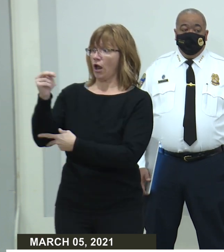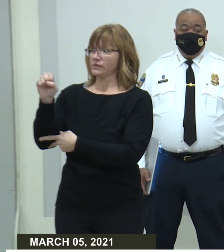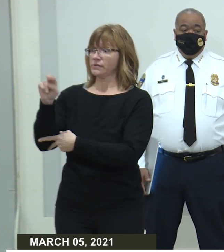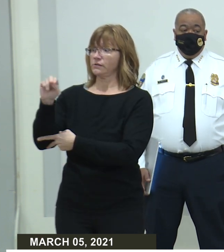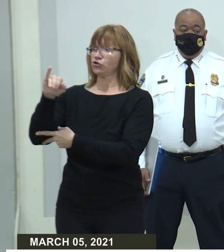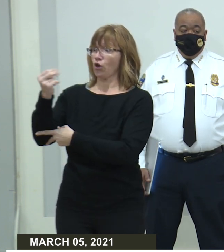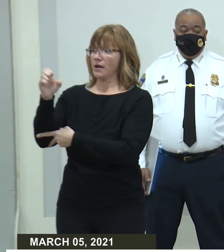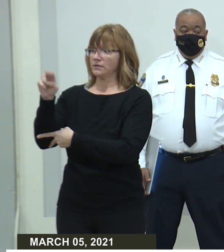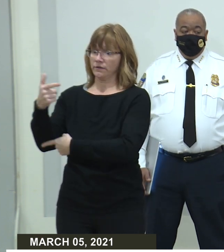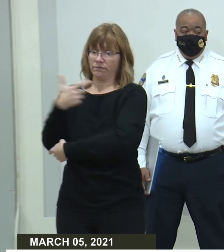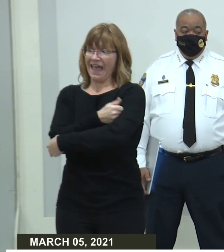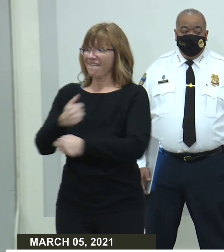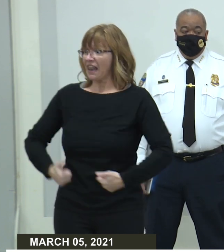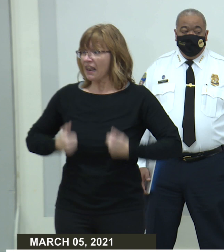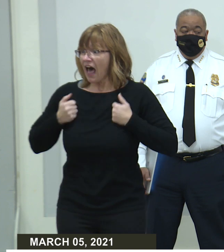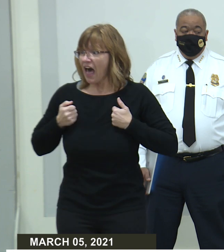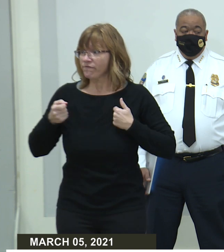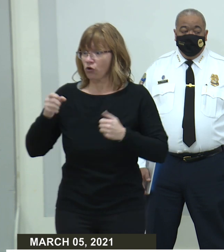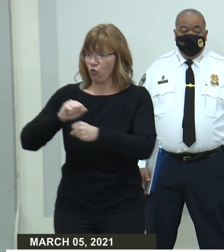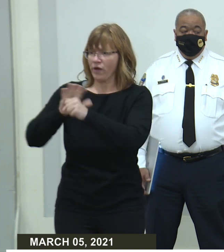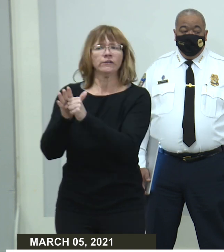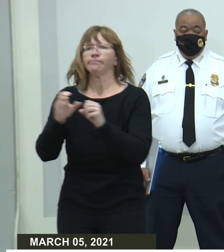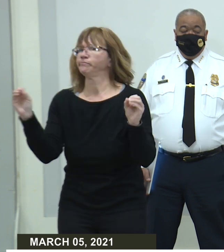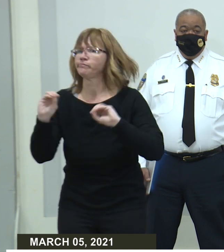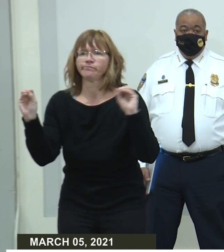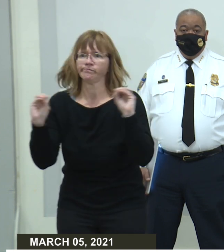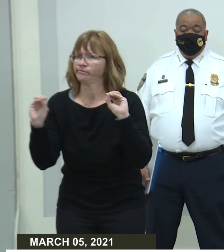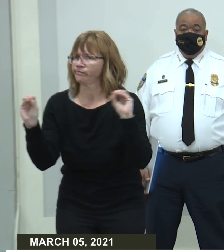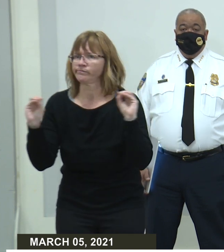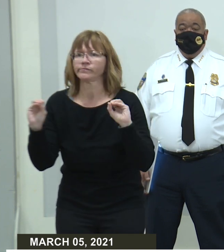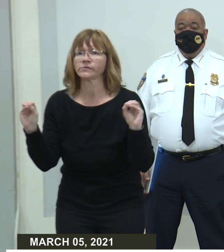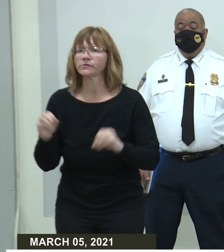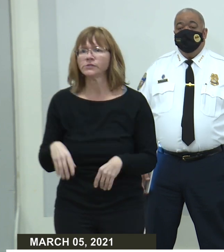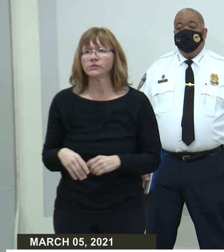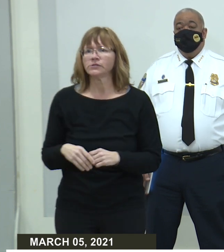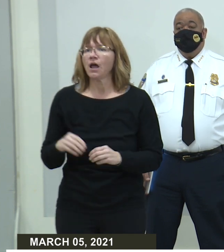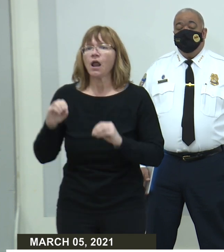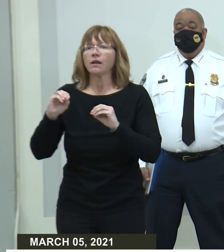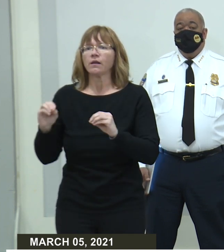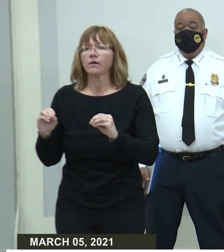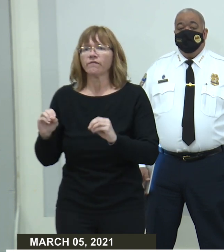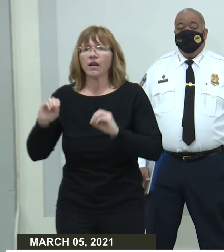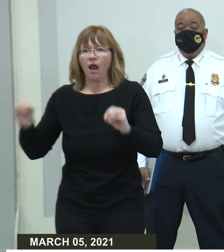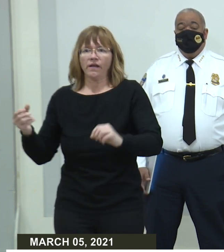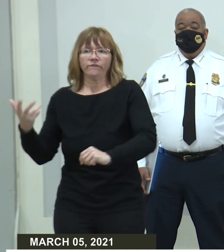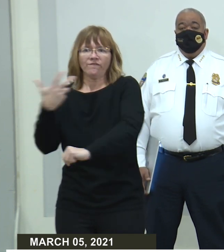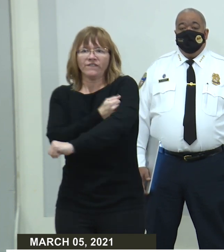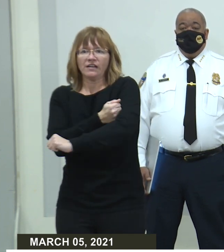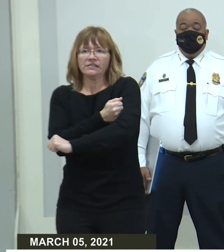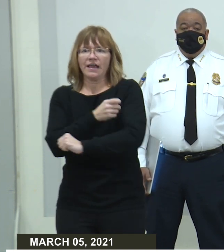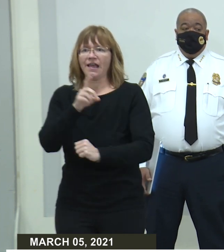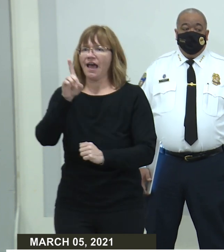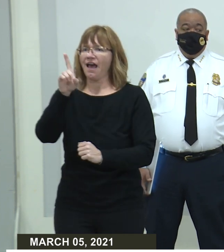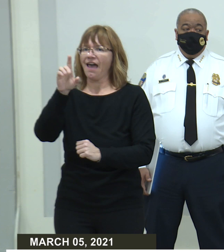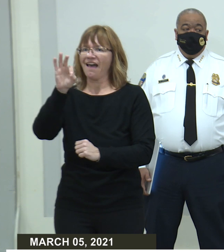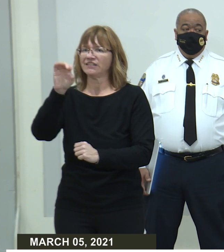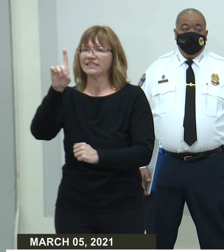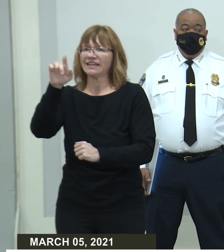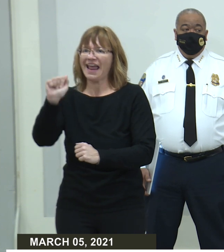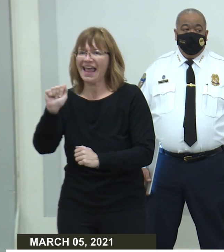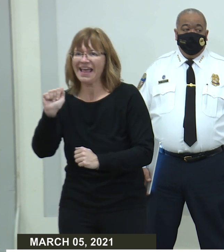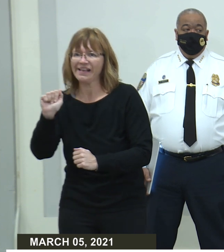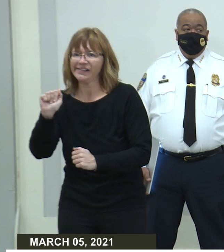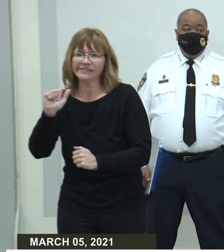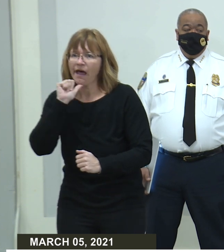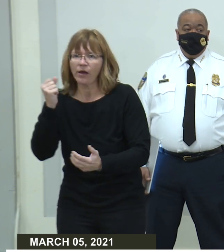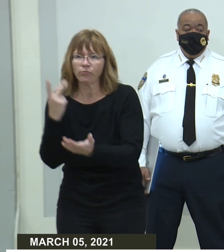receiving the vaccine. None of the vaccines approved by the FDA alter your DNA in any way, and none of these vaccines